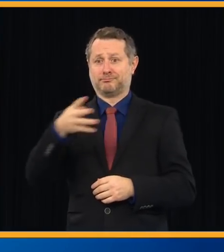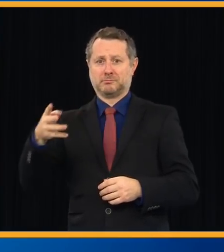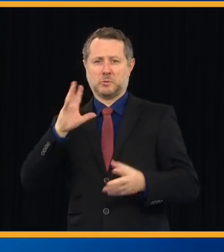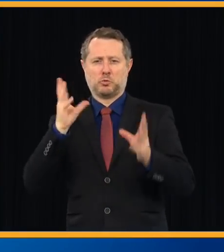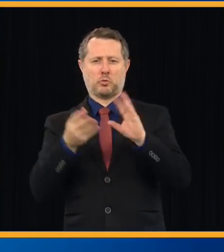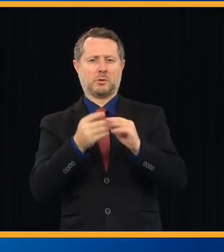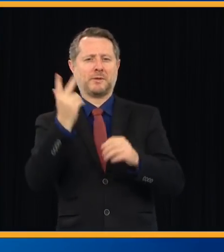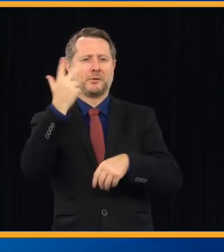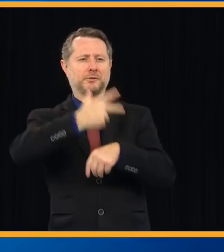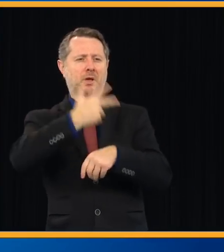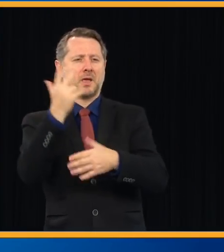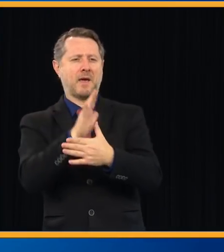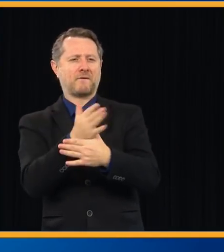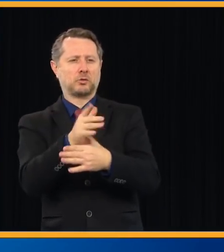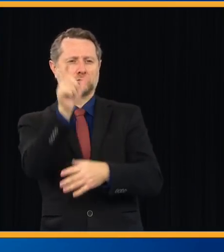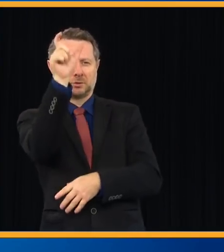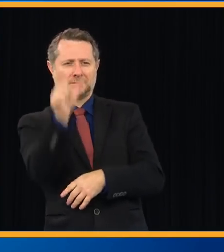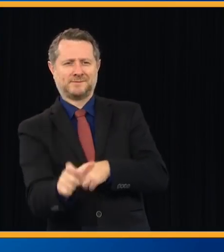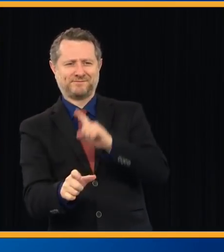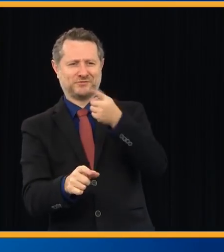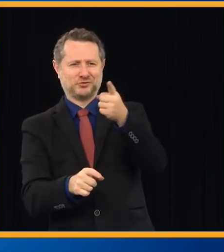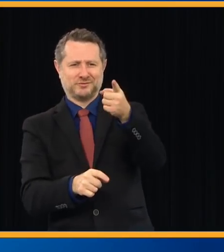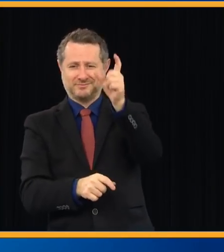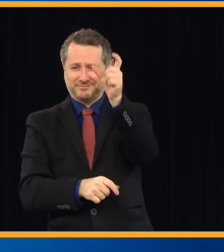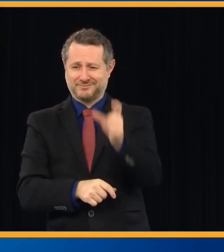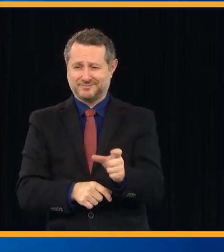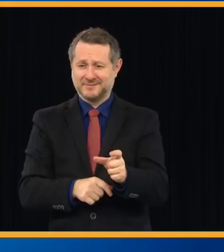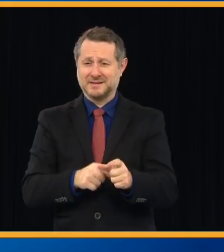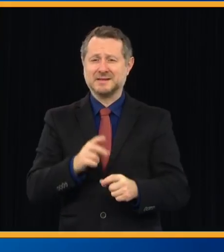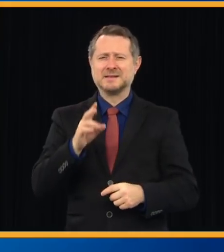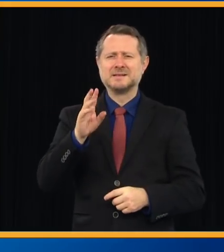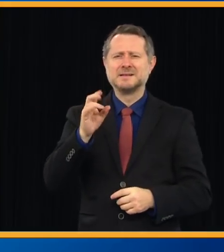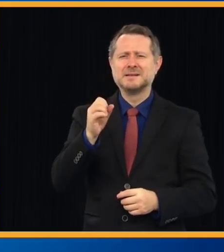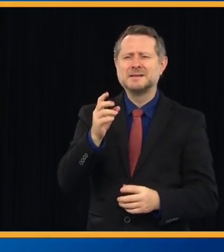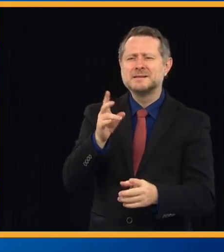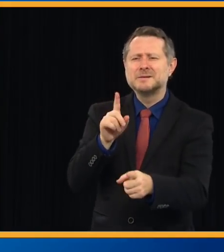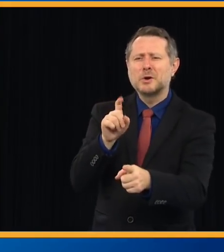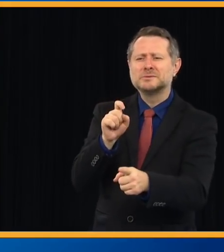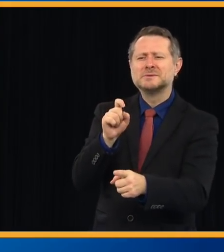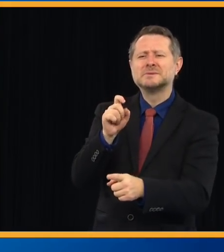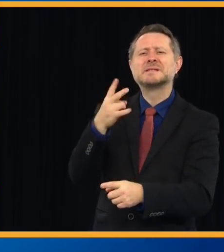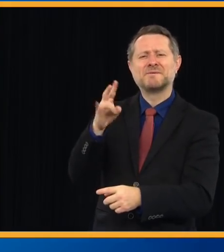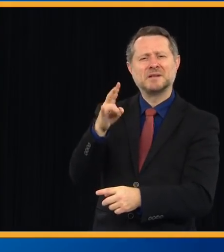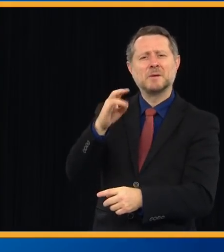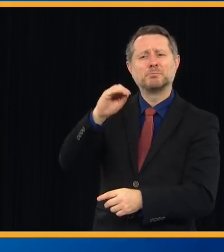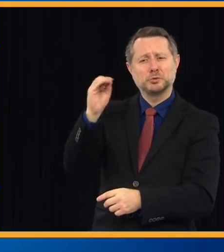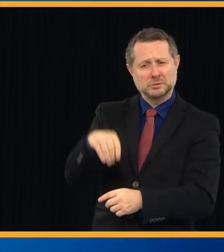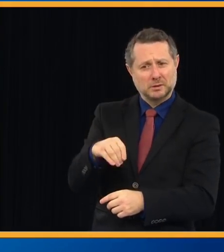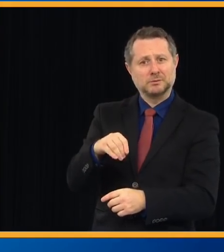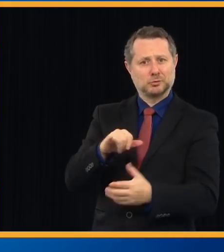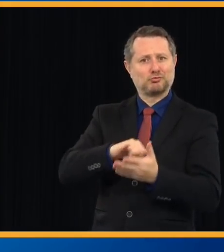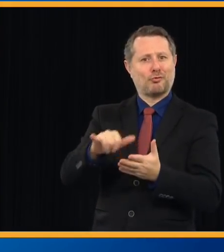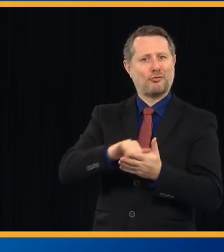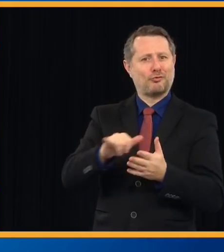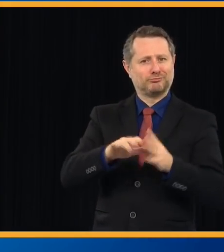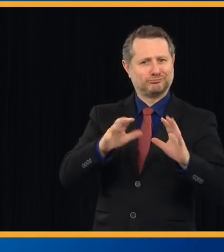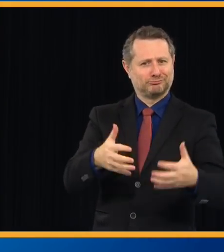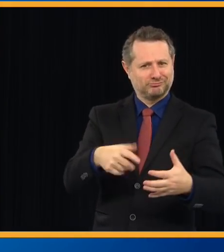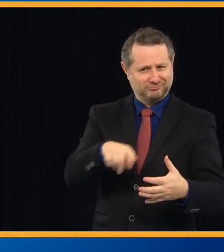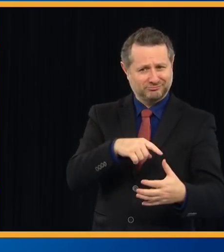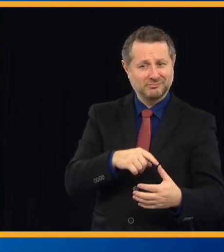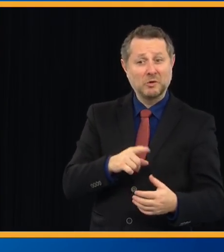average. But you see, 17% from Manhattan. Much of it correlates to